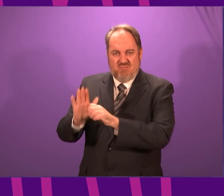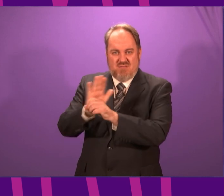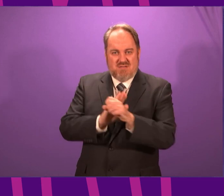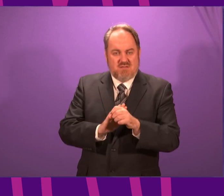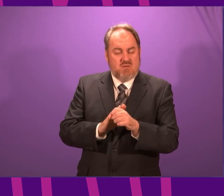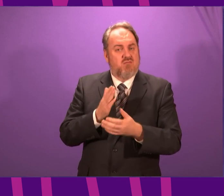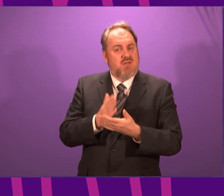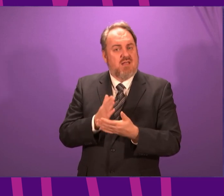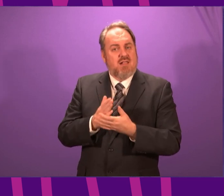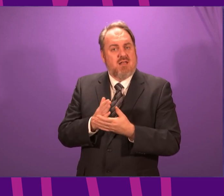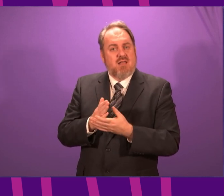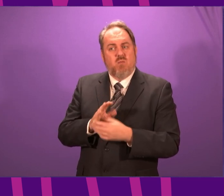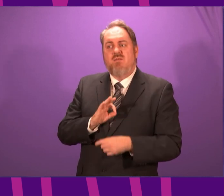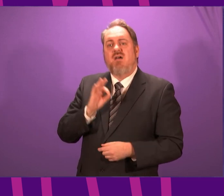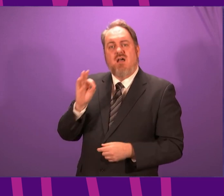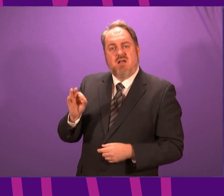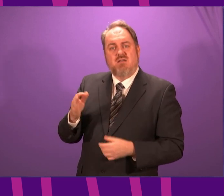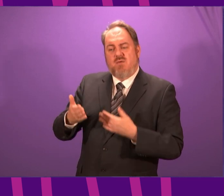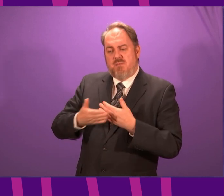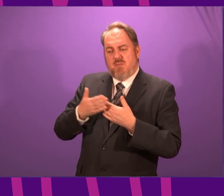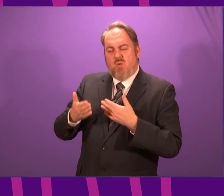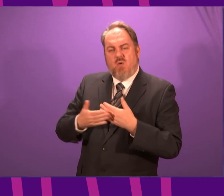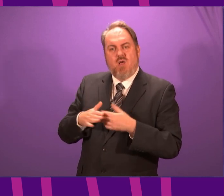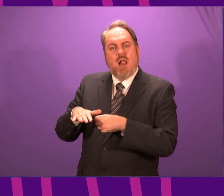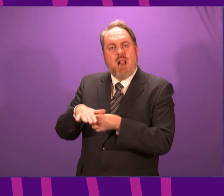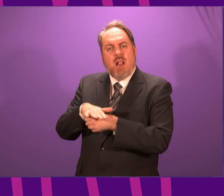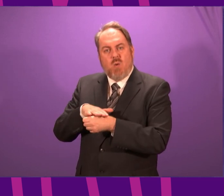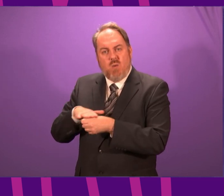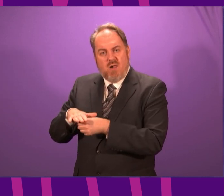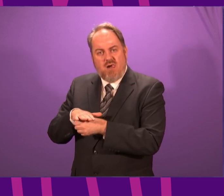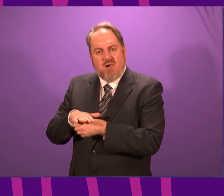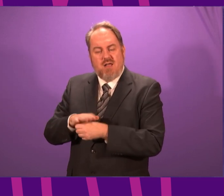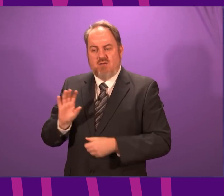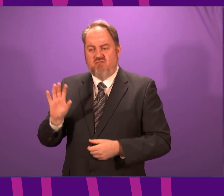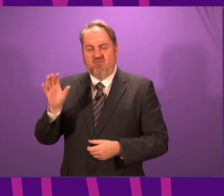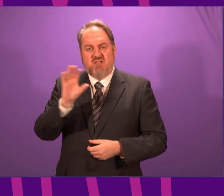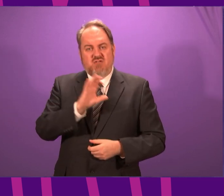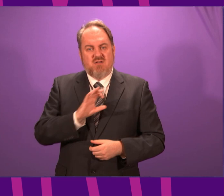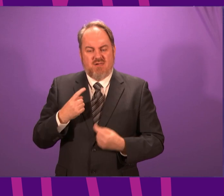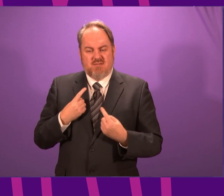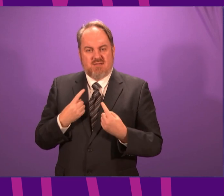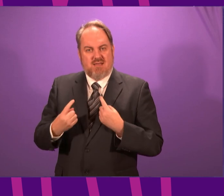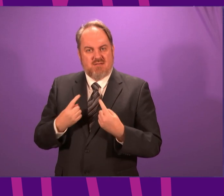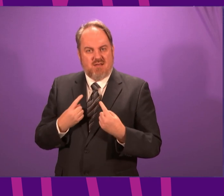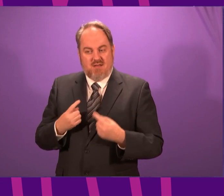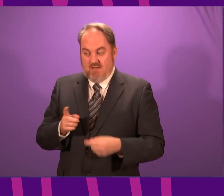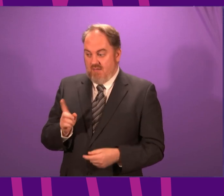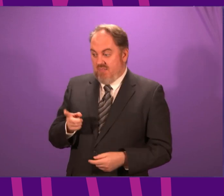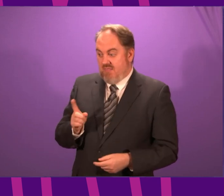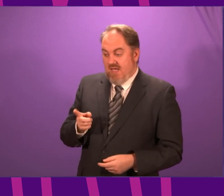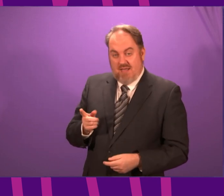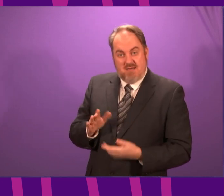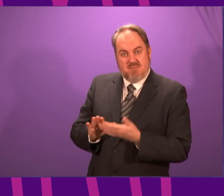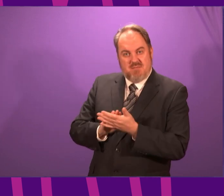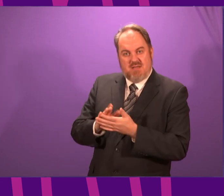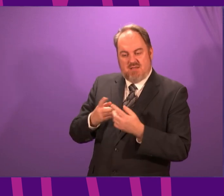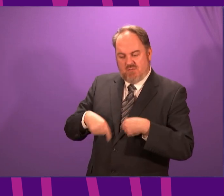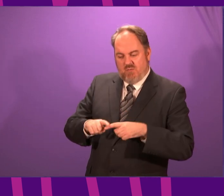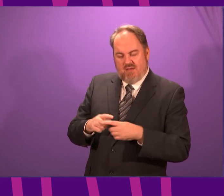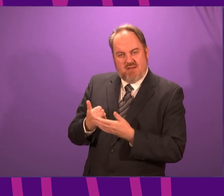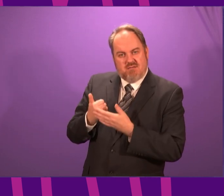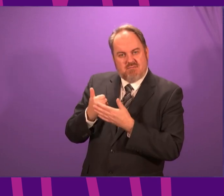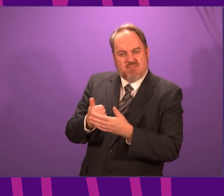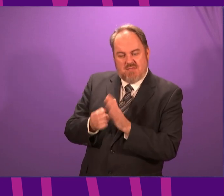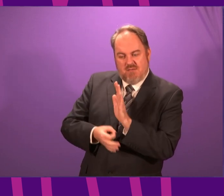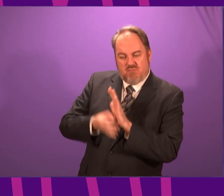a request for a provision and publication of more local and regional data. We think that that's one way in which we can help improve